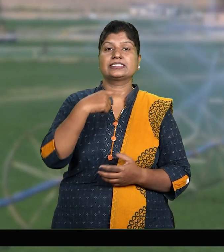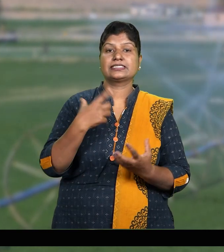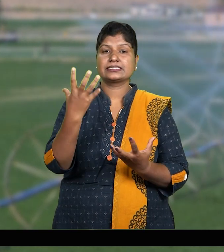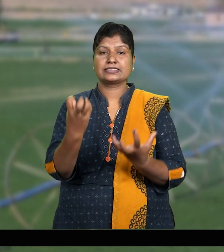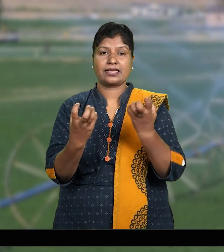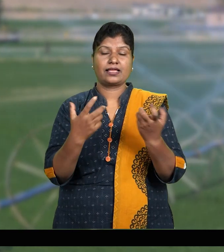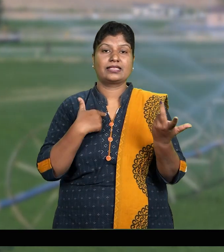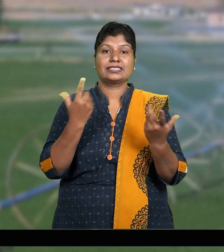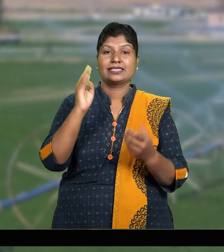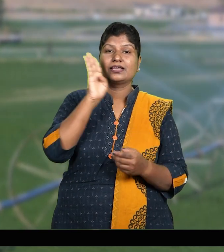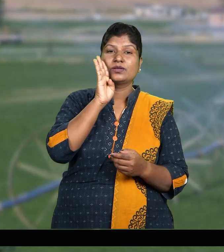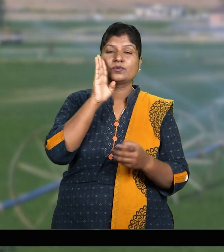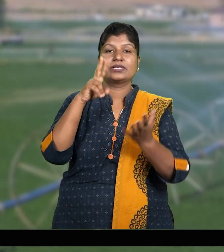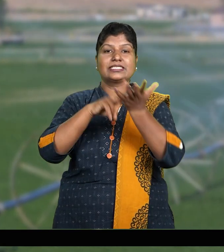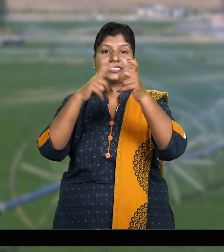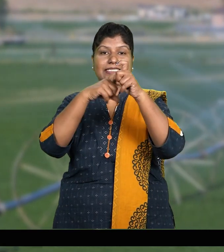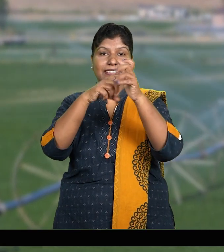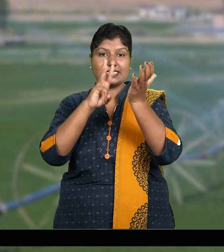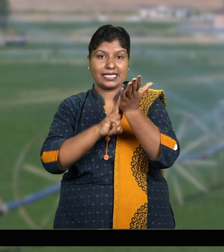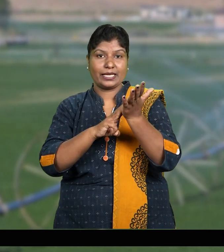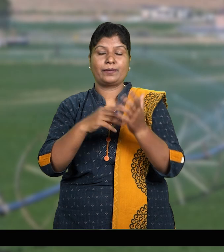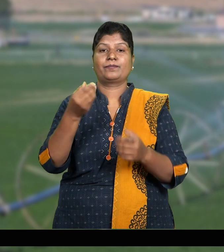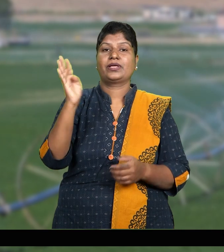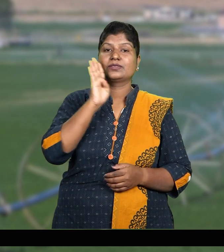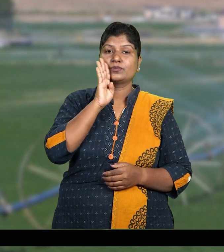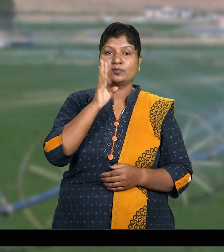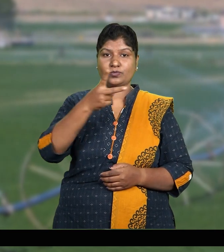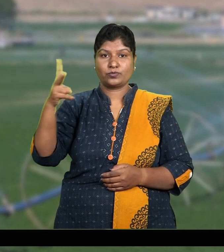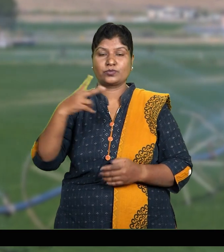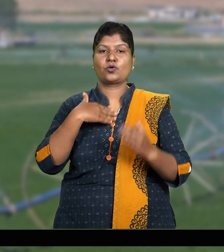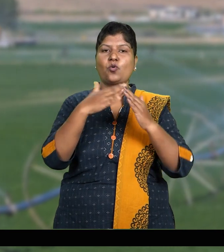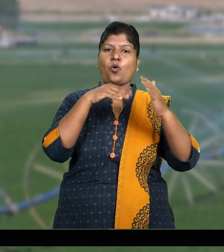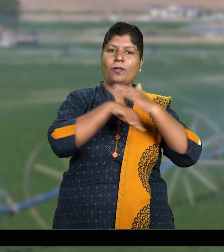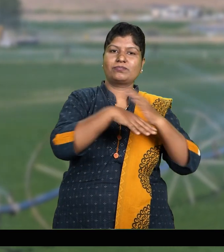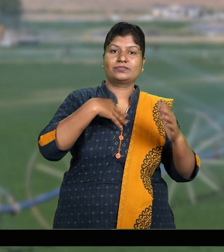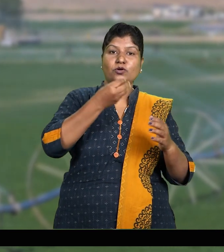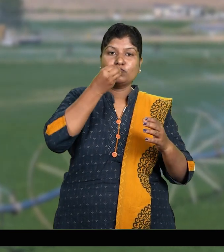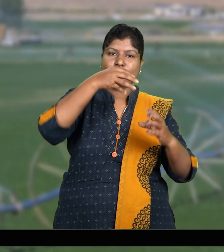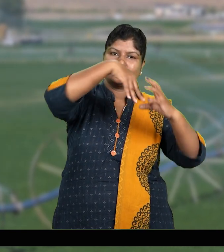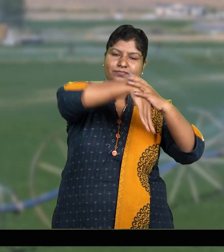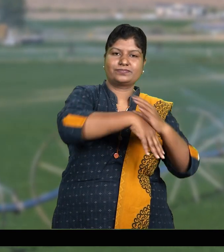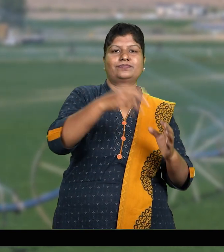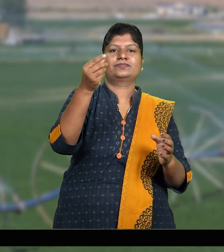Dried neem leaves are used for storing food grains at home.